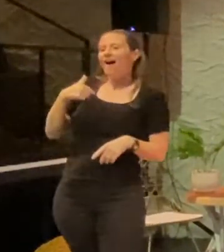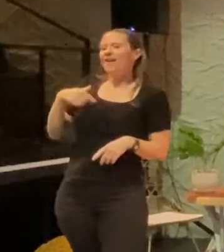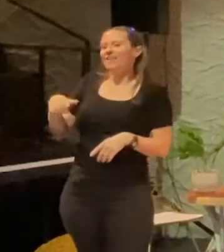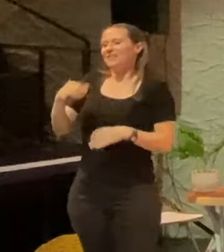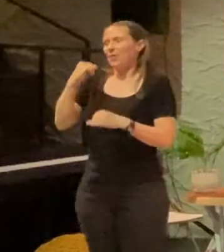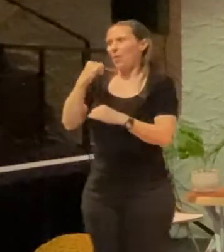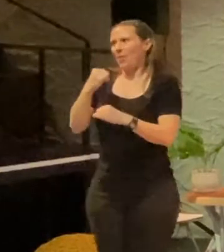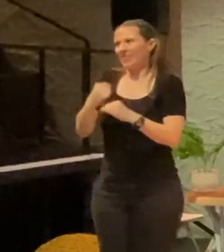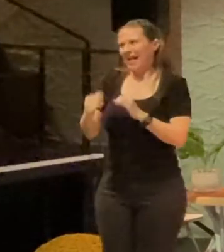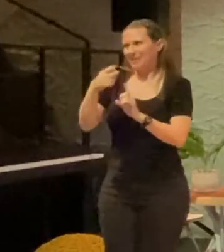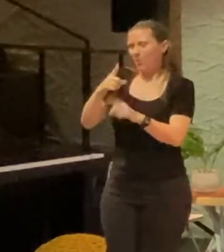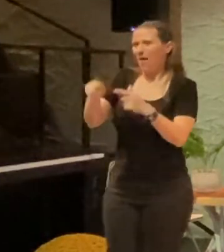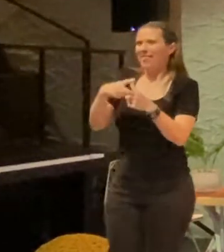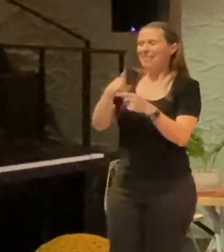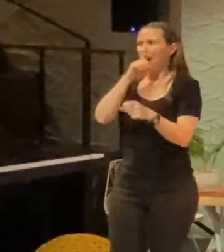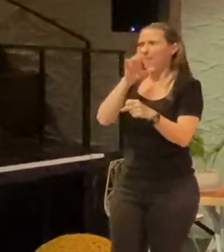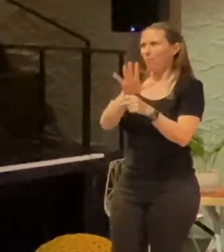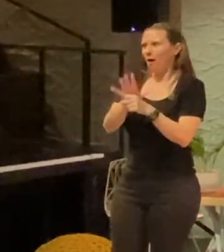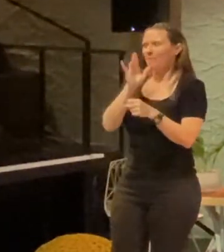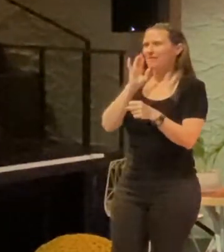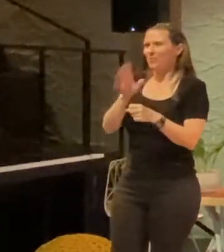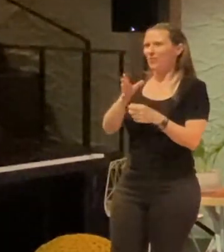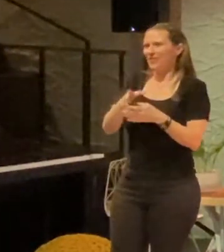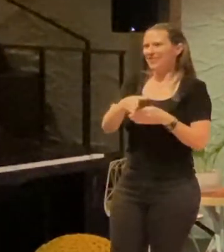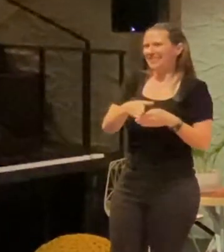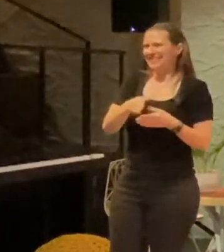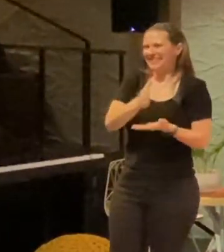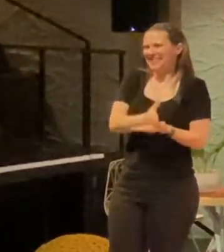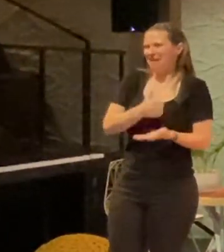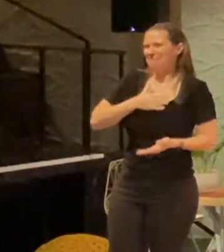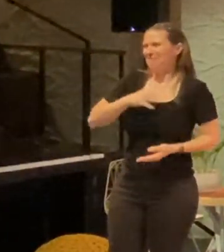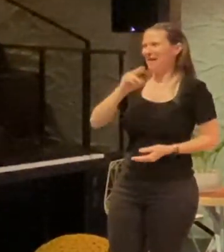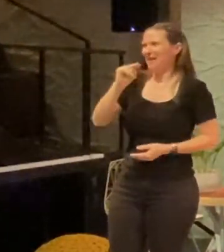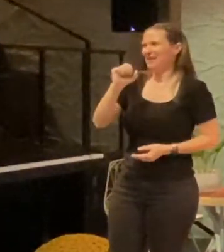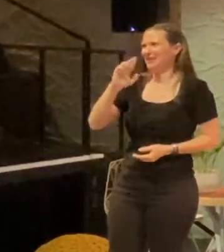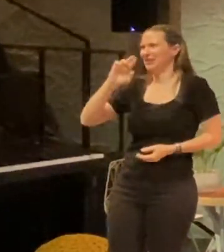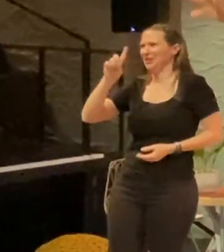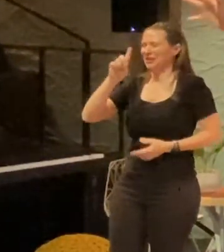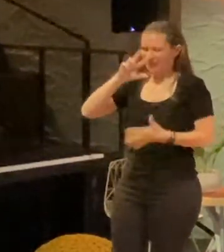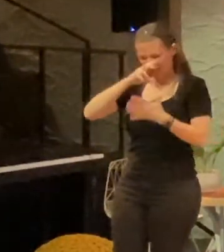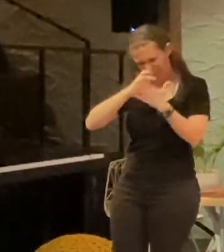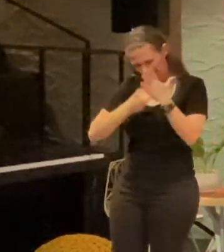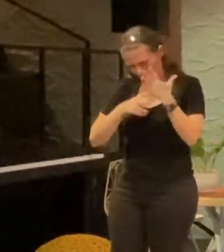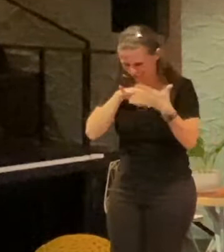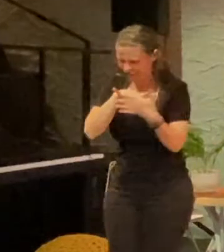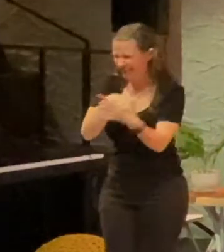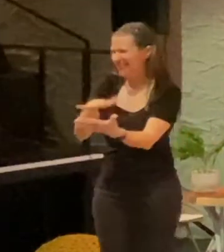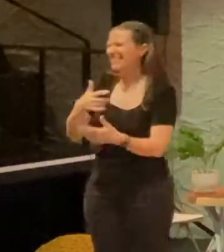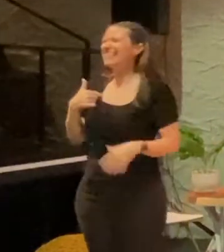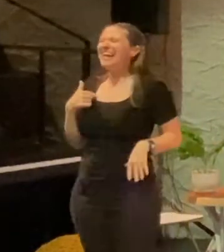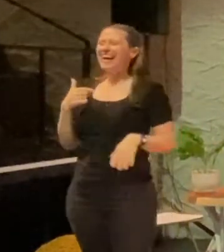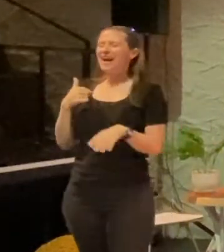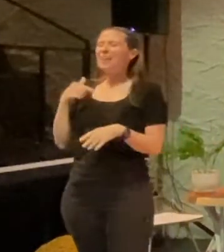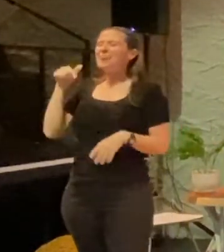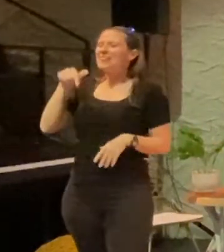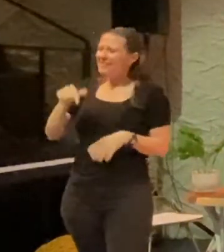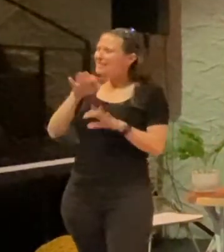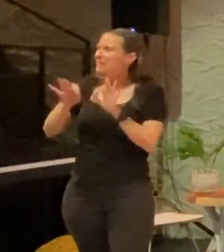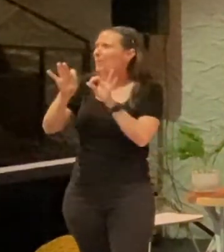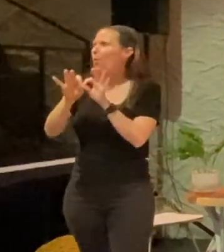the nerding out is done. You're like, I don't think so. The last thing is, we don't get this in the NIV, but this is important